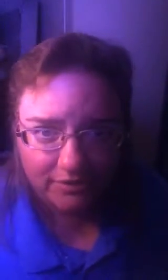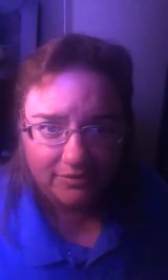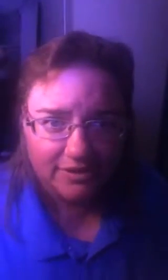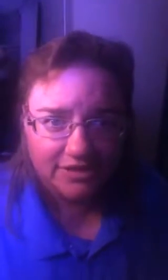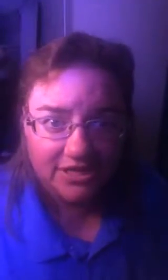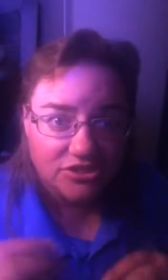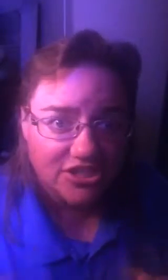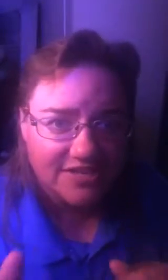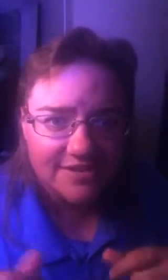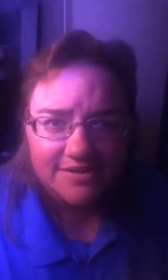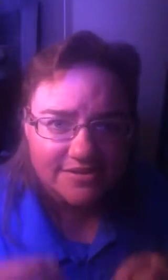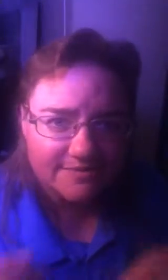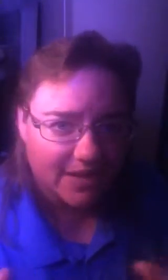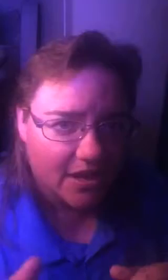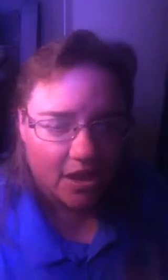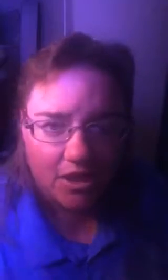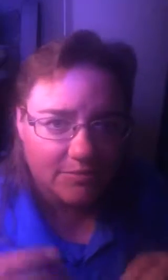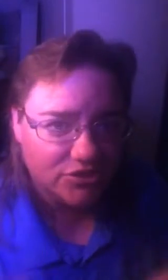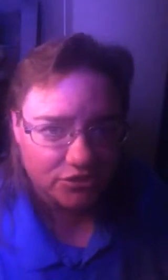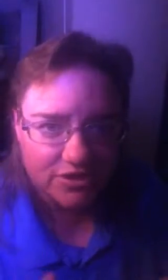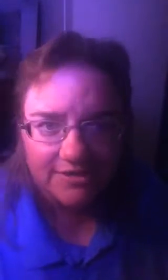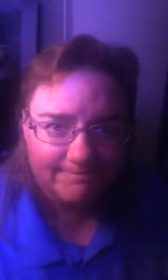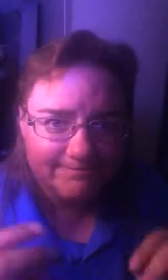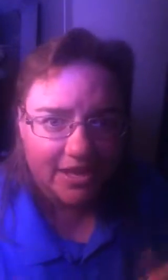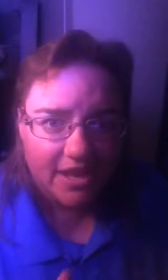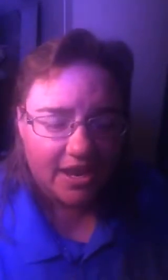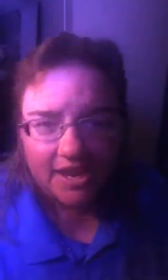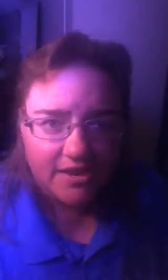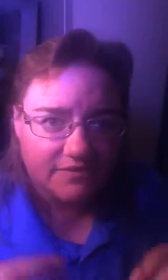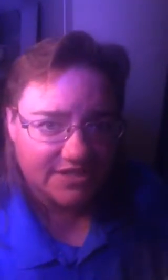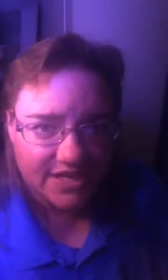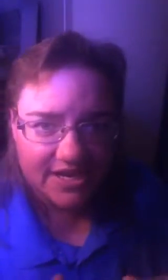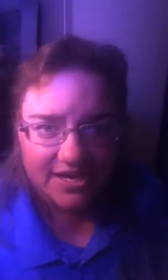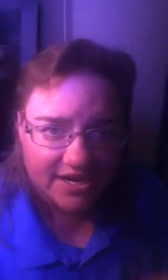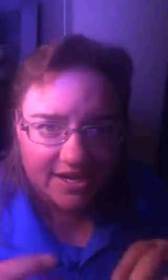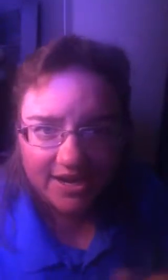Well, I need Jesus on my journey every day.